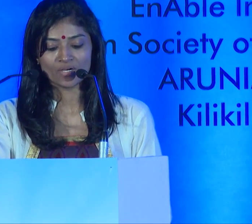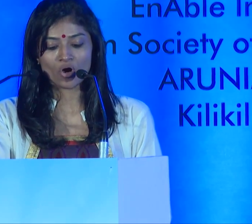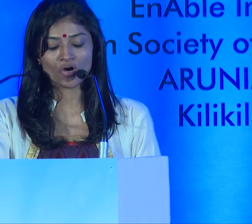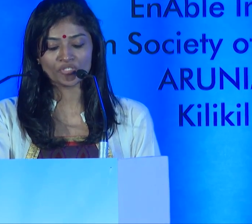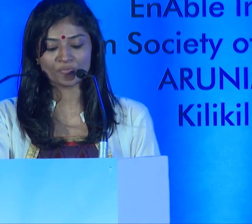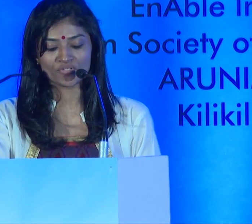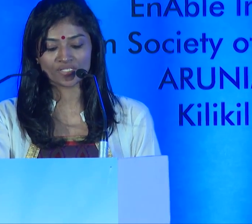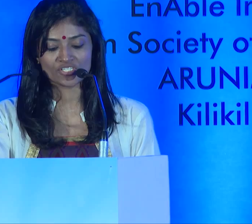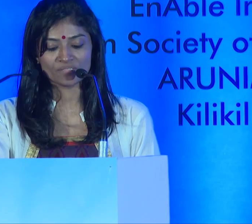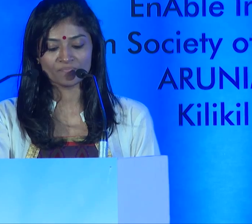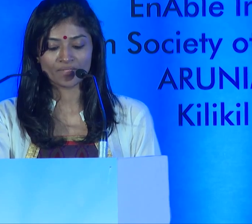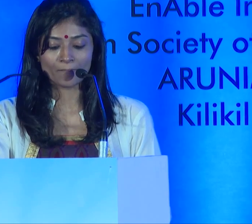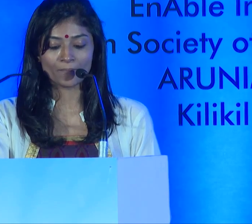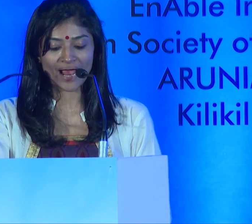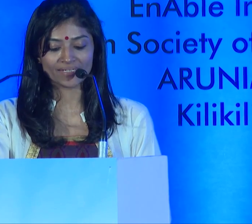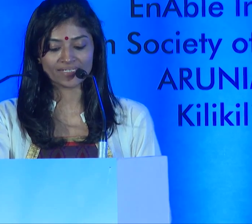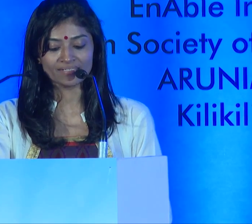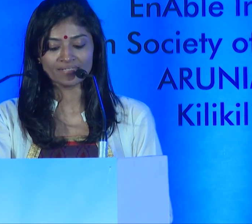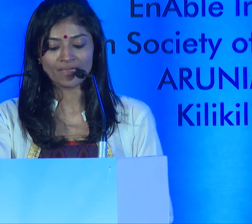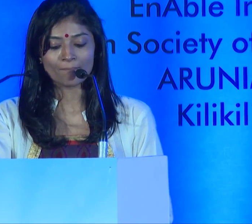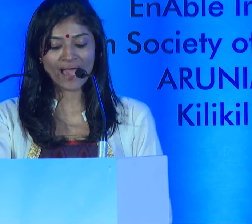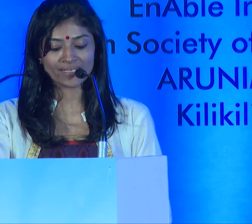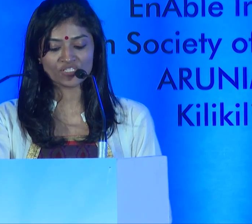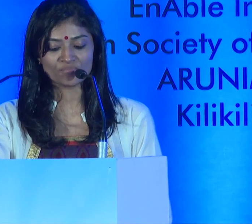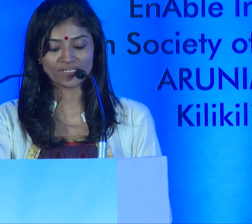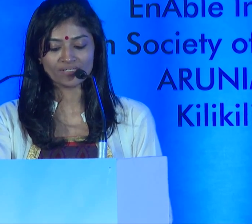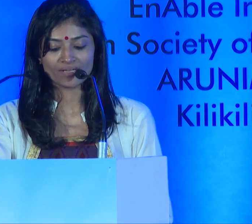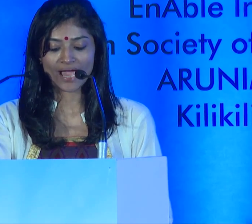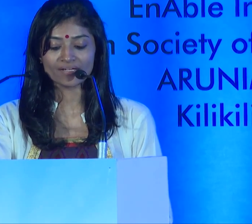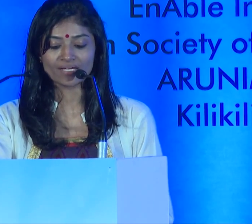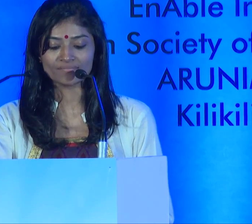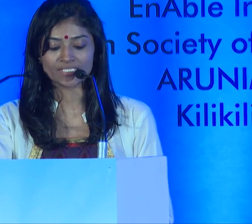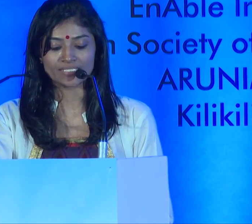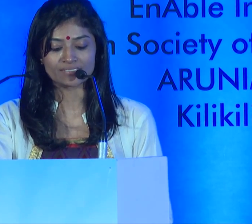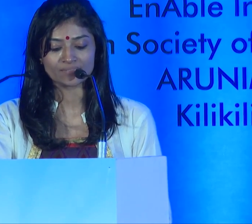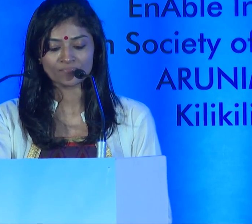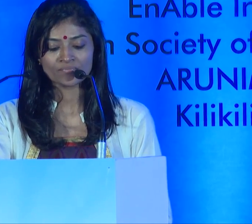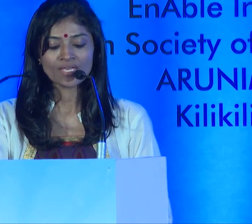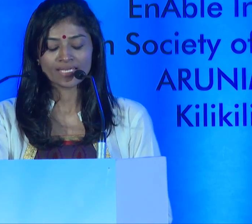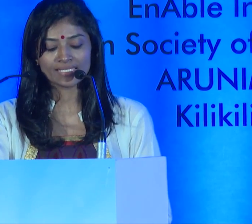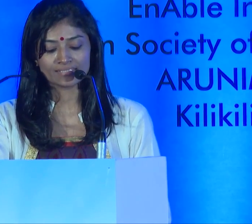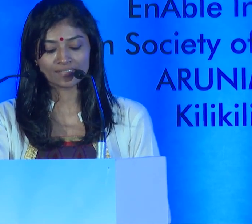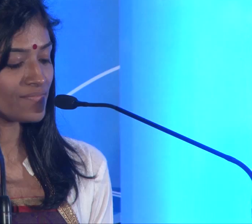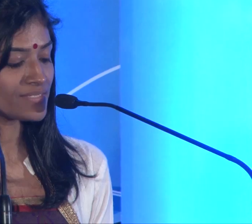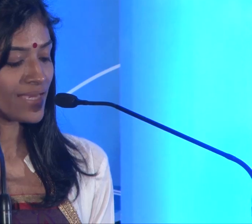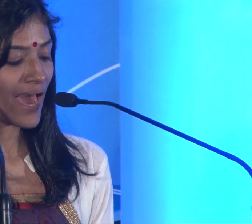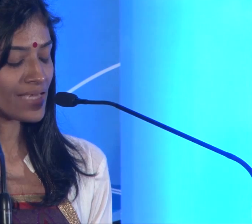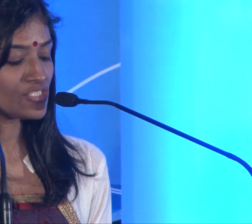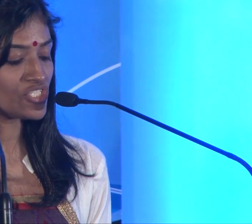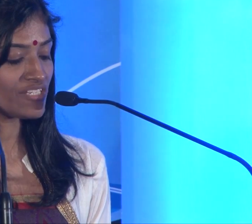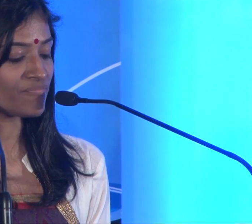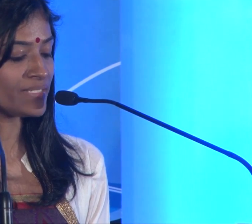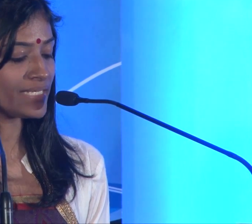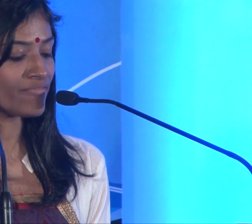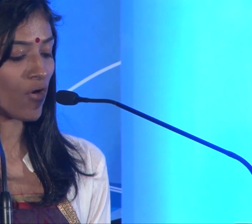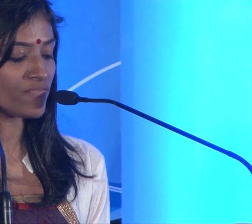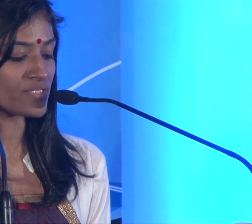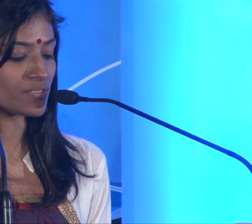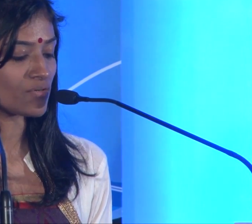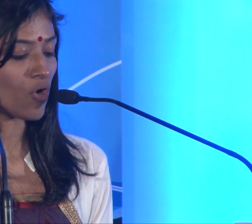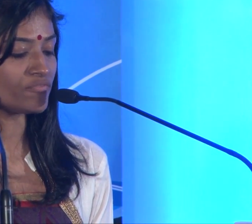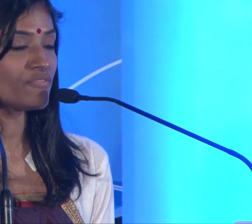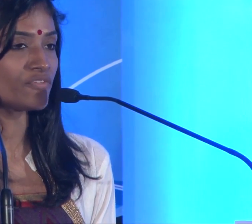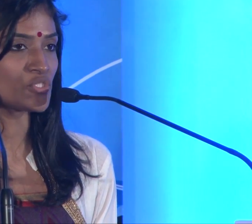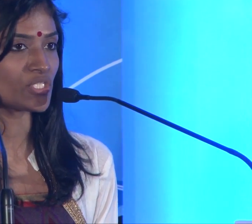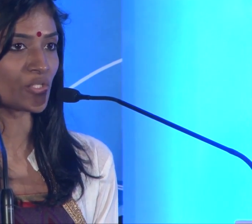leadership, entrepreneurship, branding, management, and governance. He serves as Chief Belief